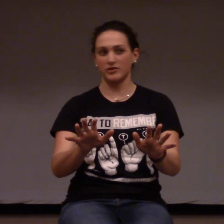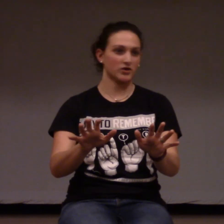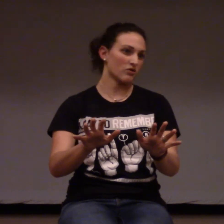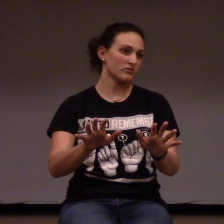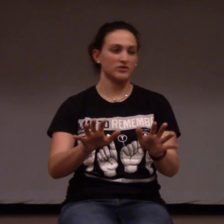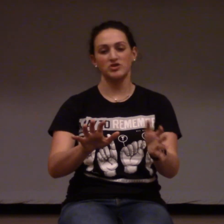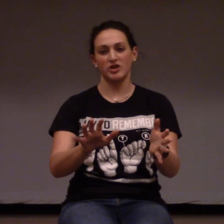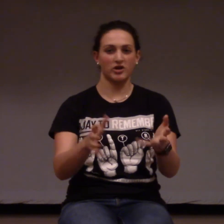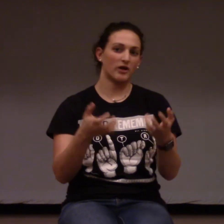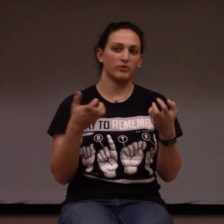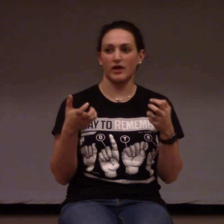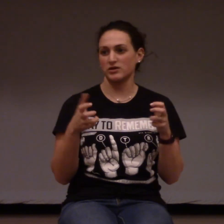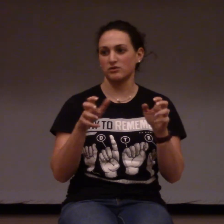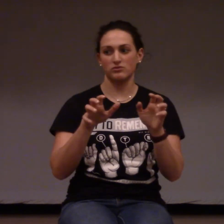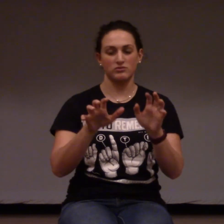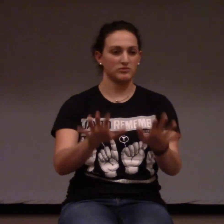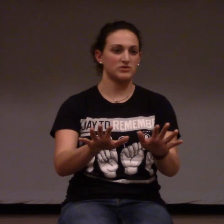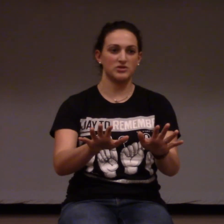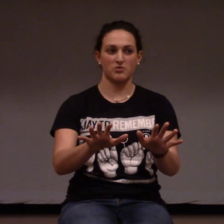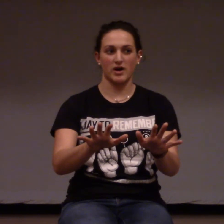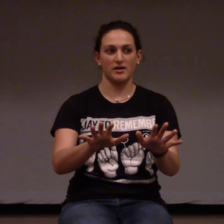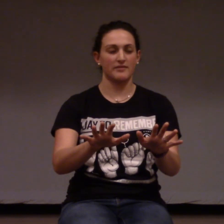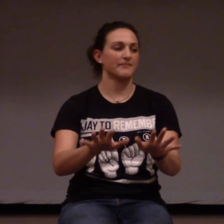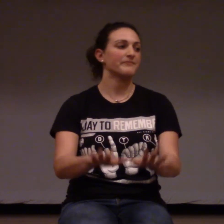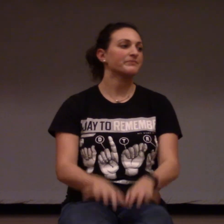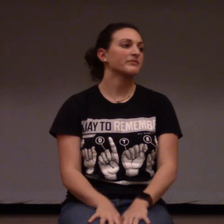also shake your head with that too. Don't want.